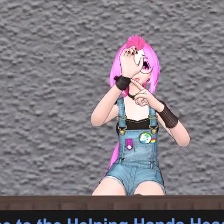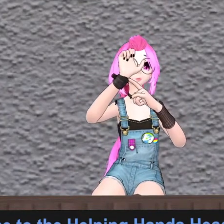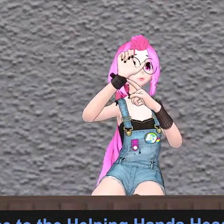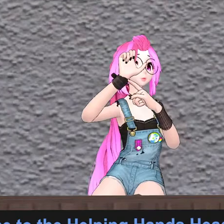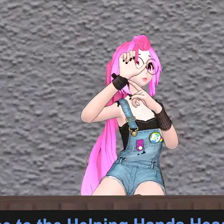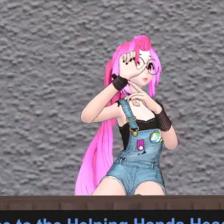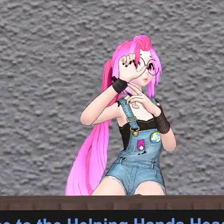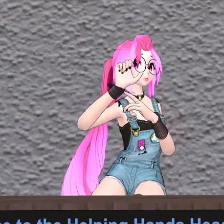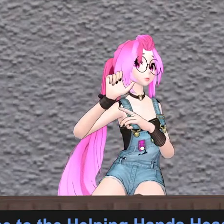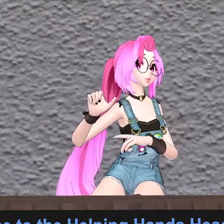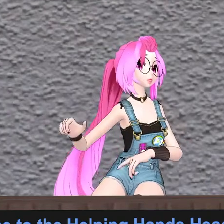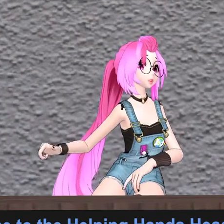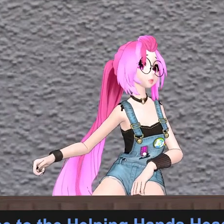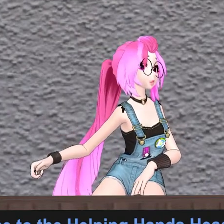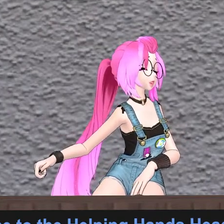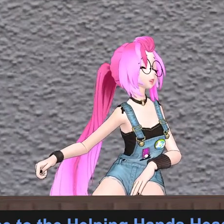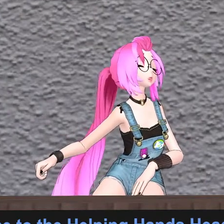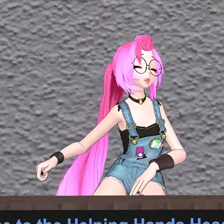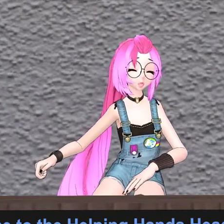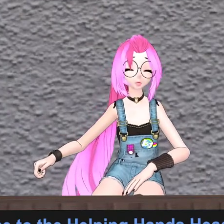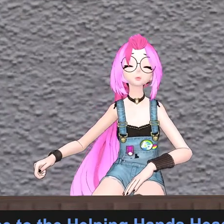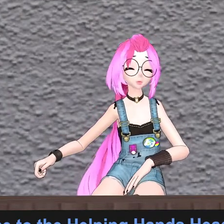America. Show me America. Yes.